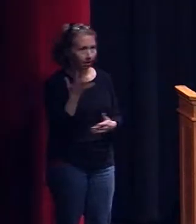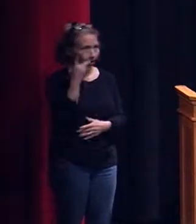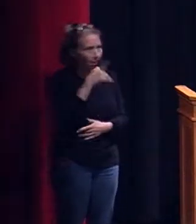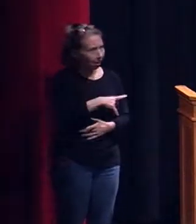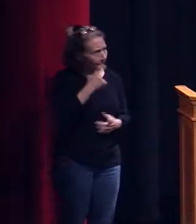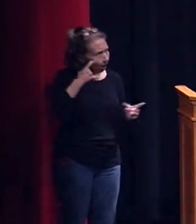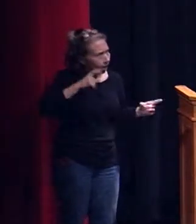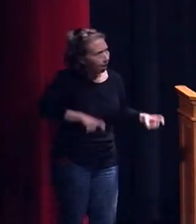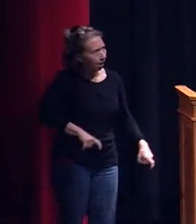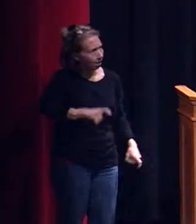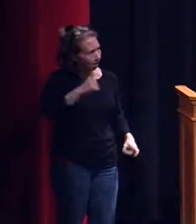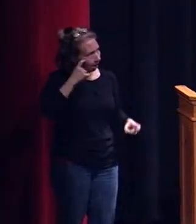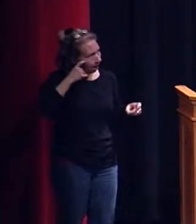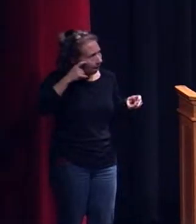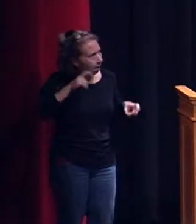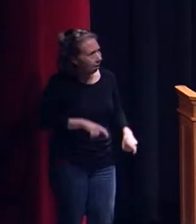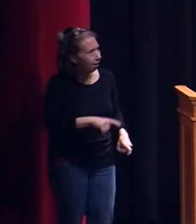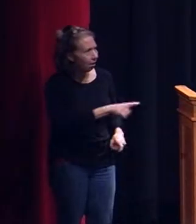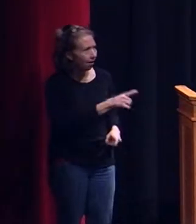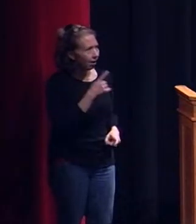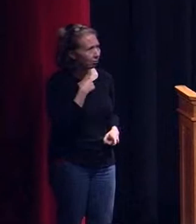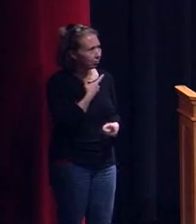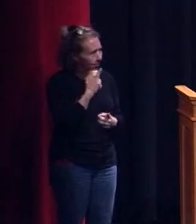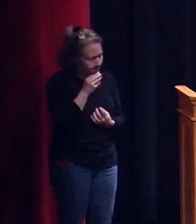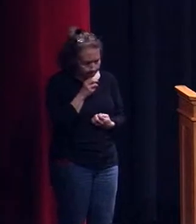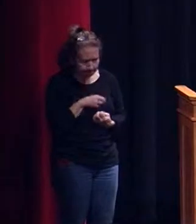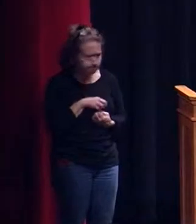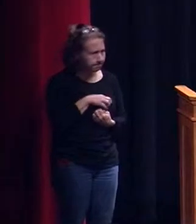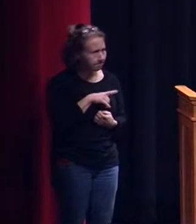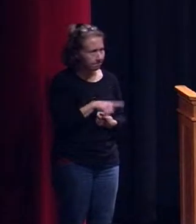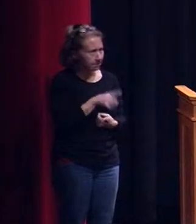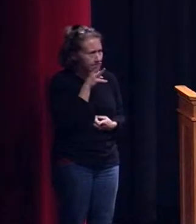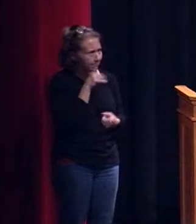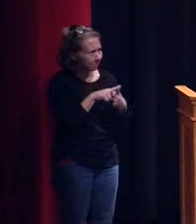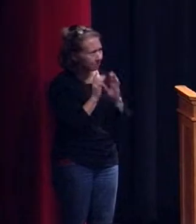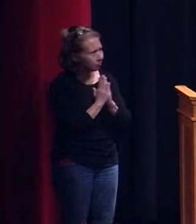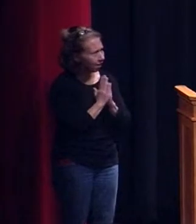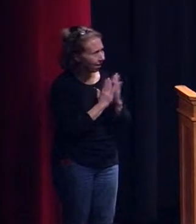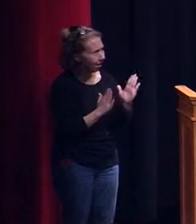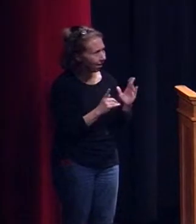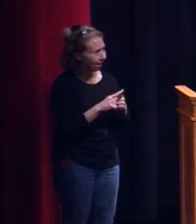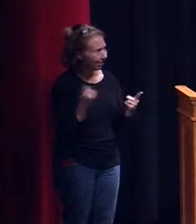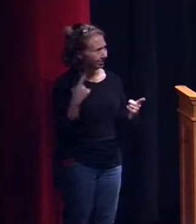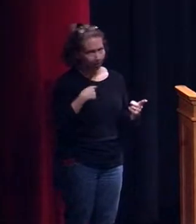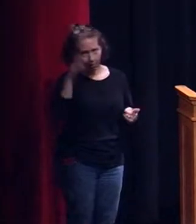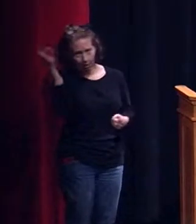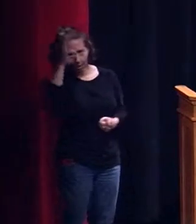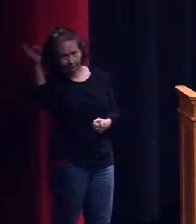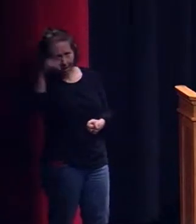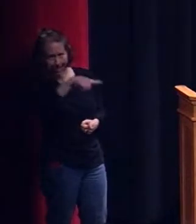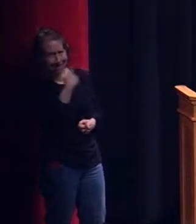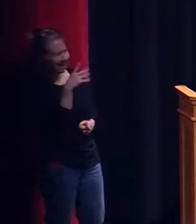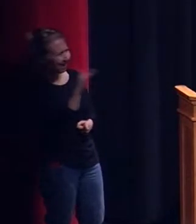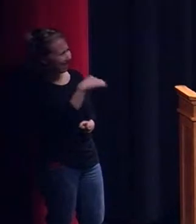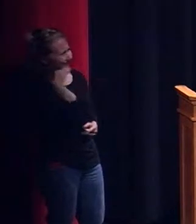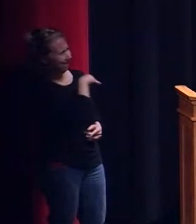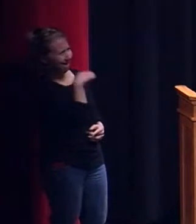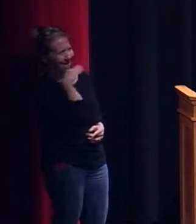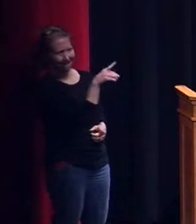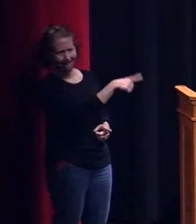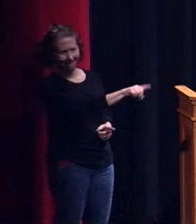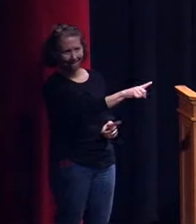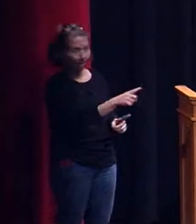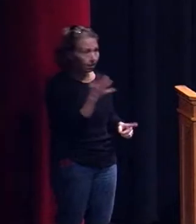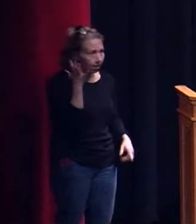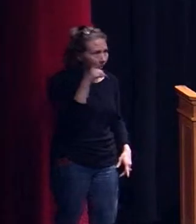do you cry? And why do you mumble this speech called prayer, which someone of ignorance would call lies?